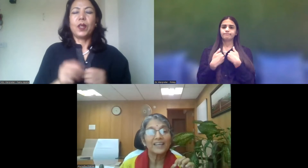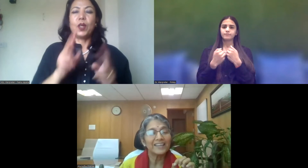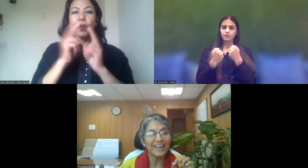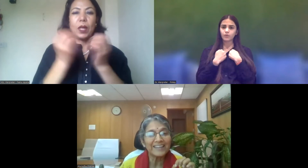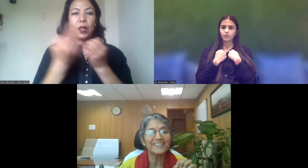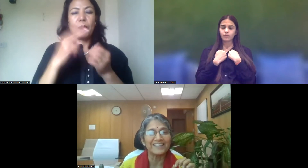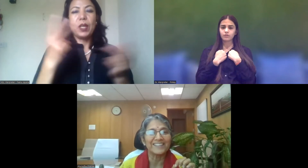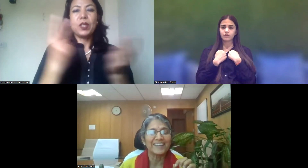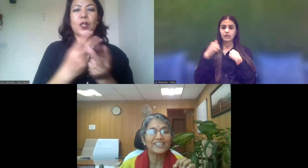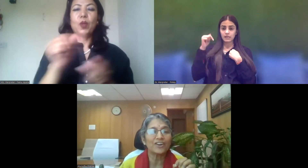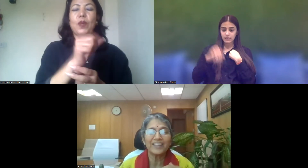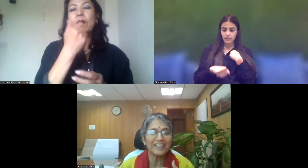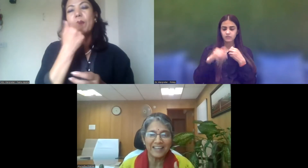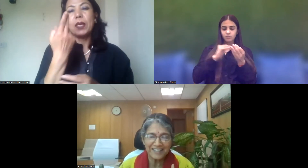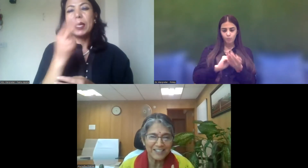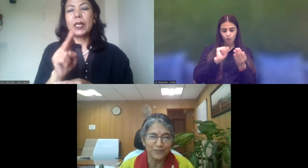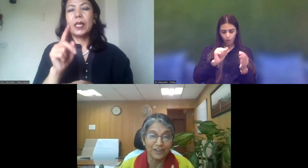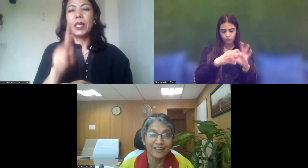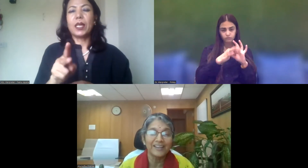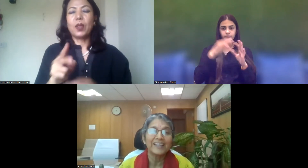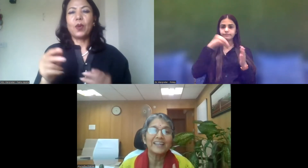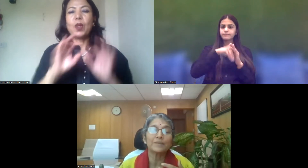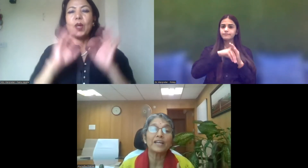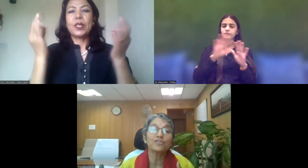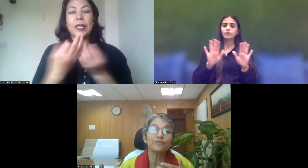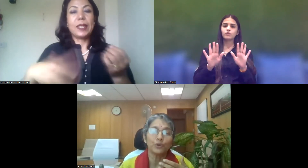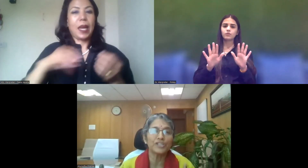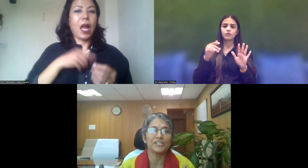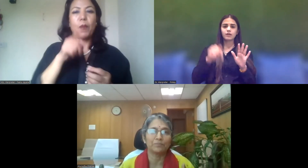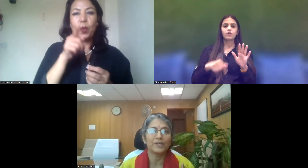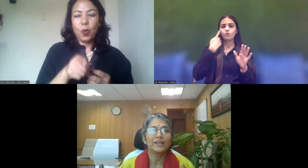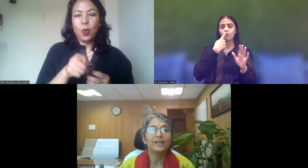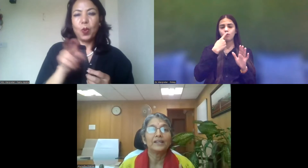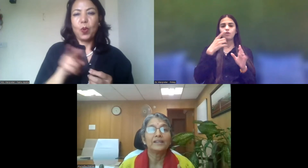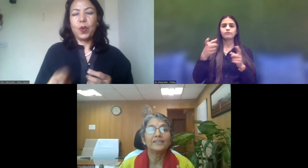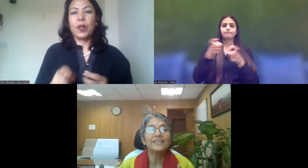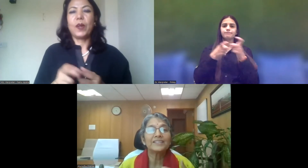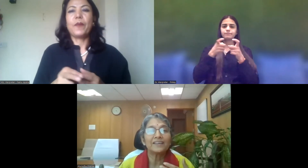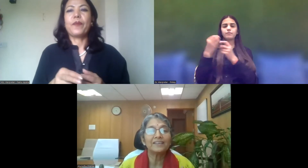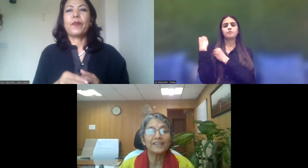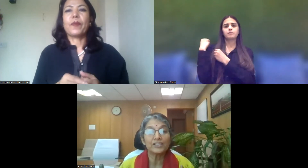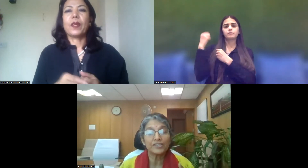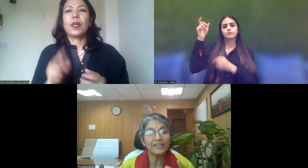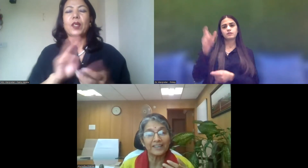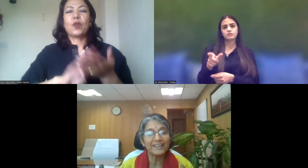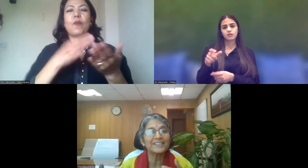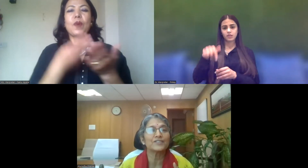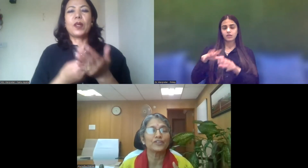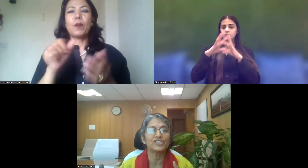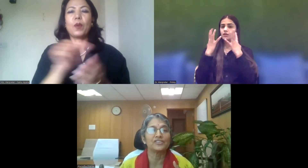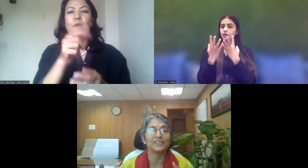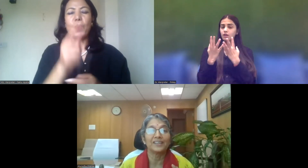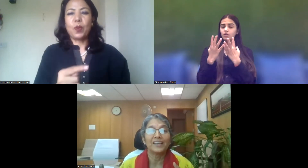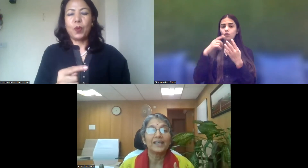this inheritance, it's not an inheritance for her, it's a matter of ownership. This earth is not an inheritance